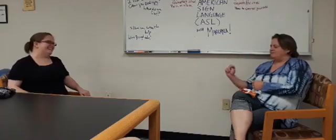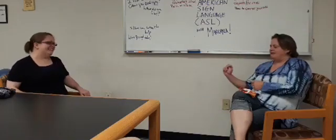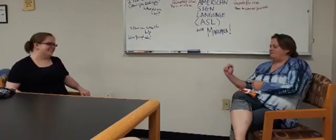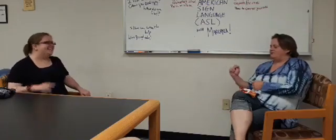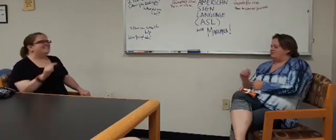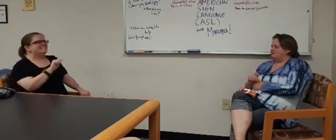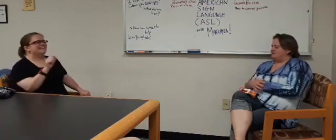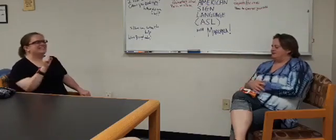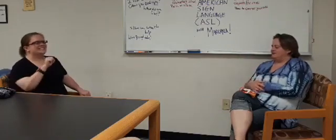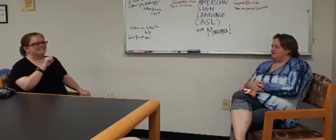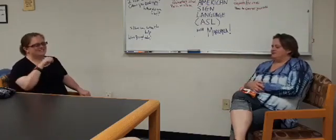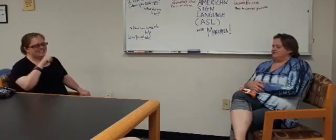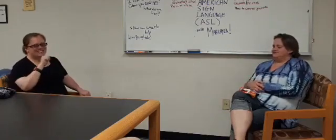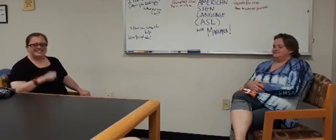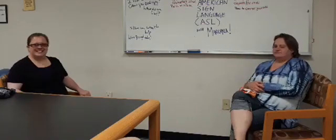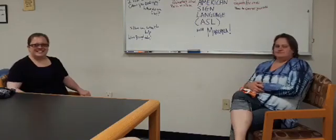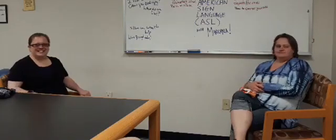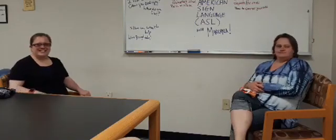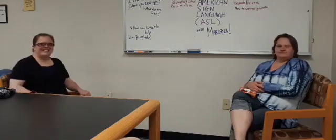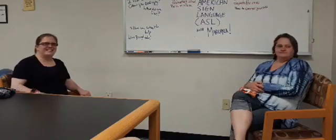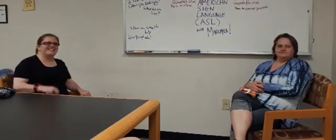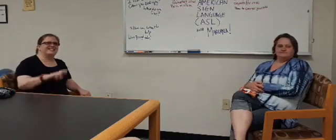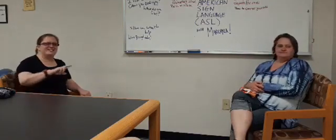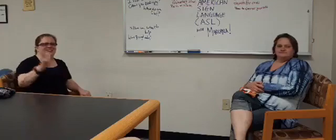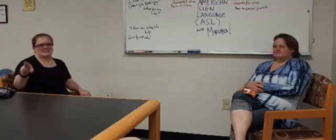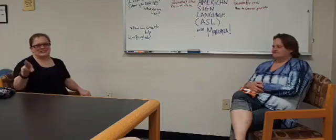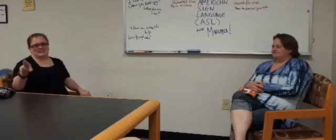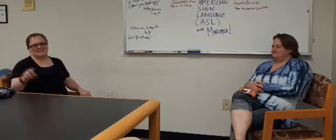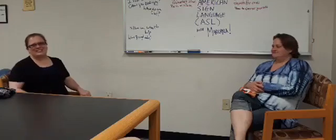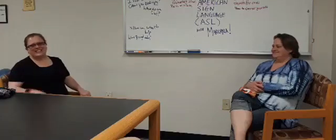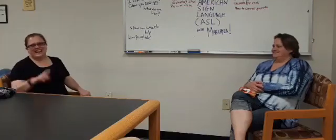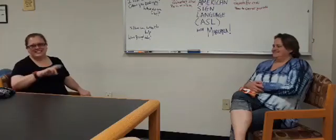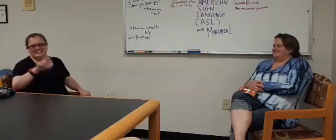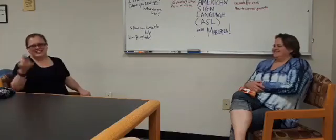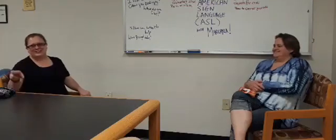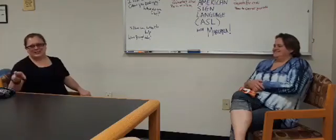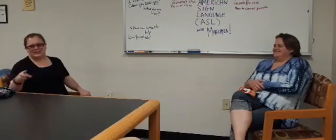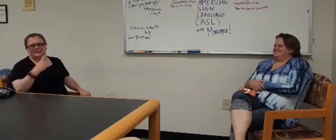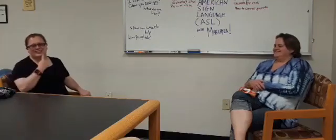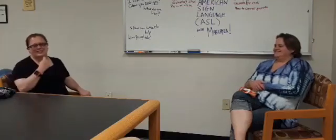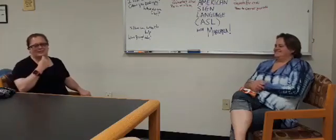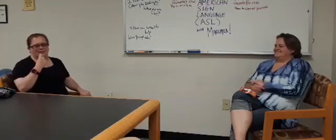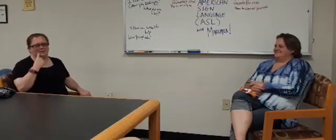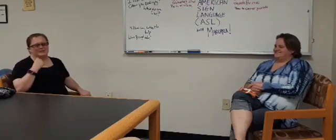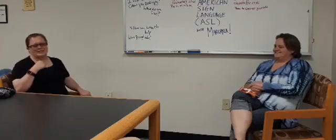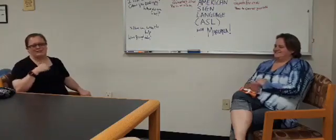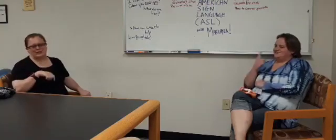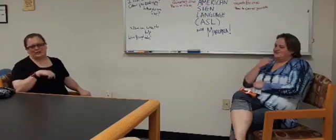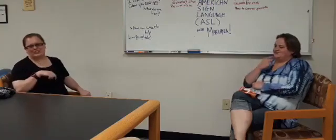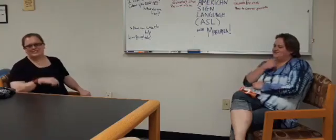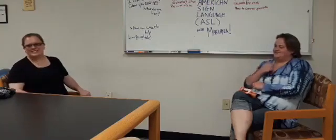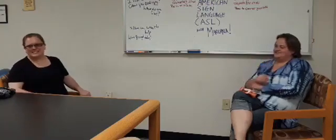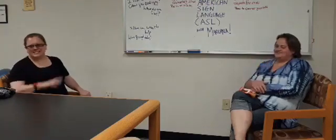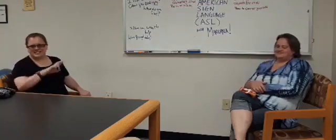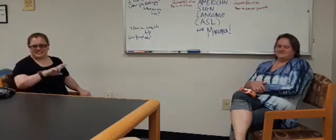bathroom. Yes. Which is yes. bathroom? Restroom. I accidentally said restaurant or restroom instead of restaurant. So this is the